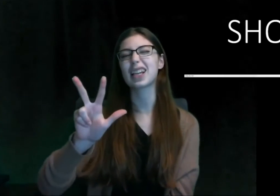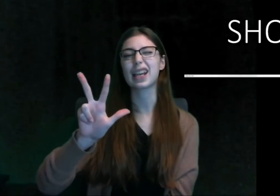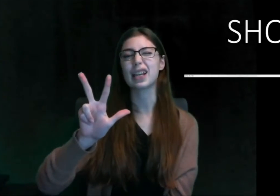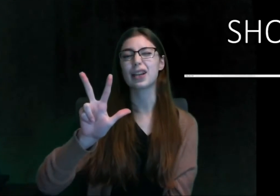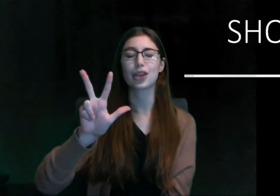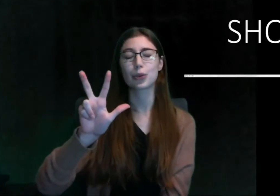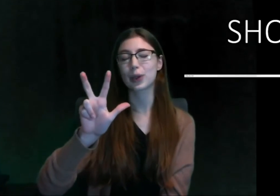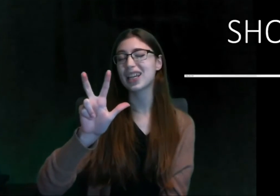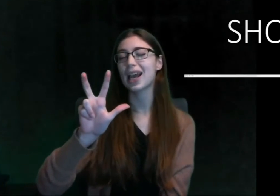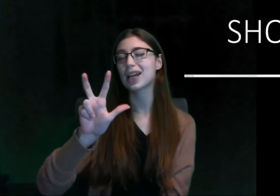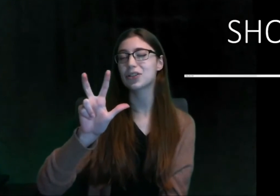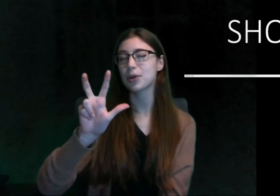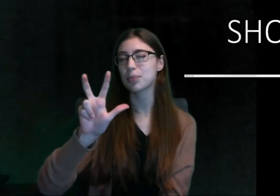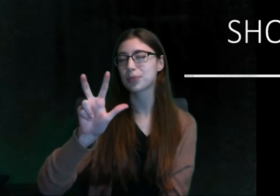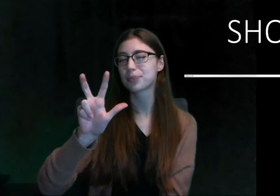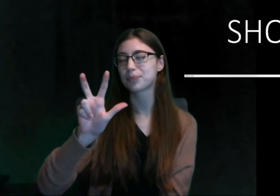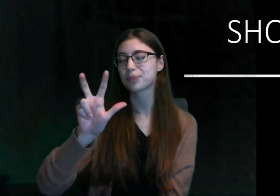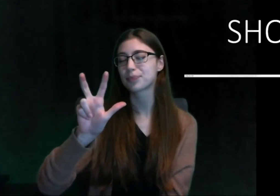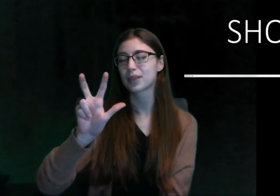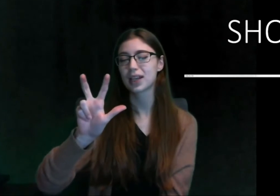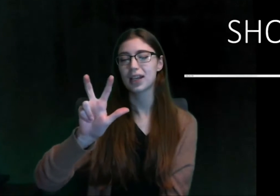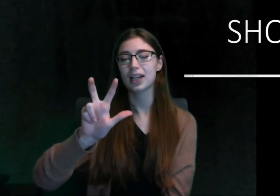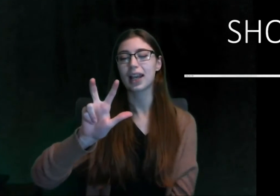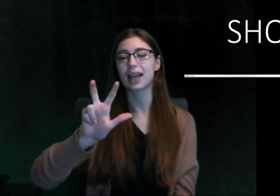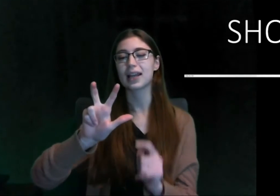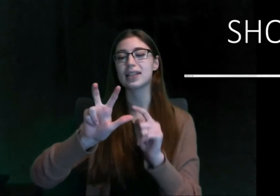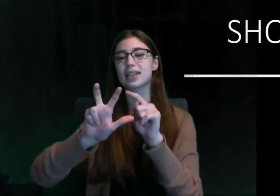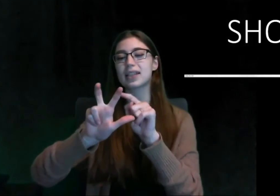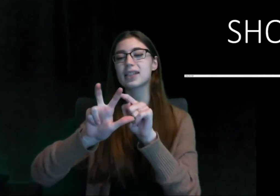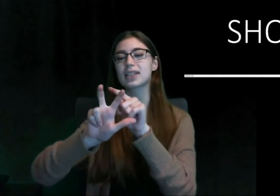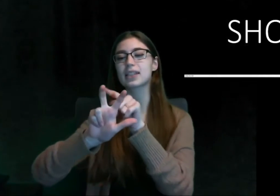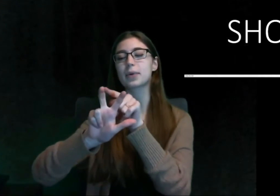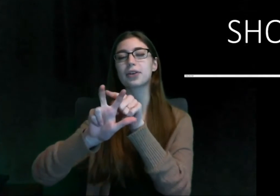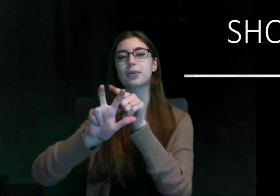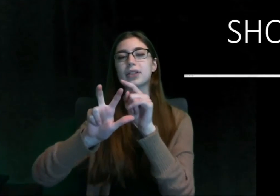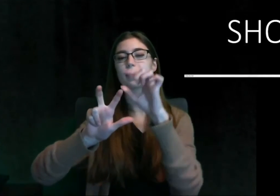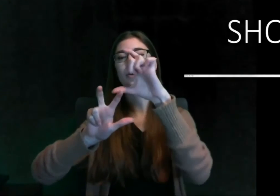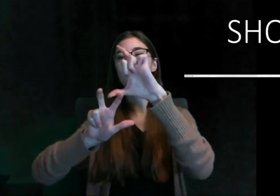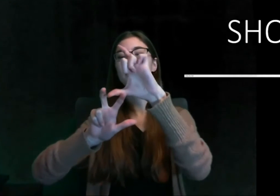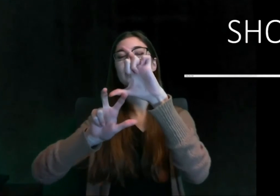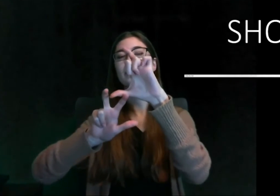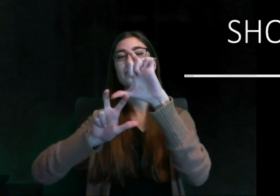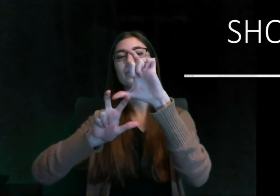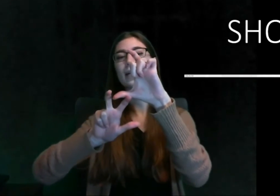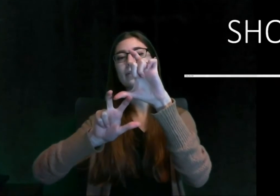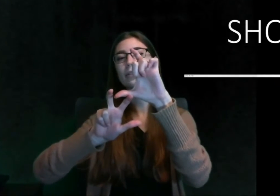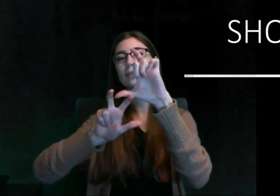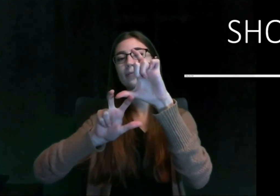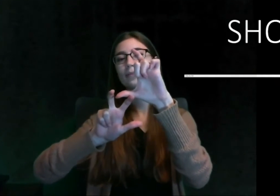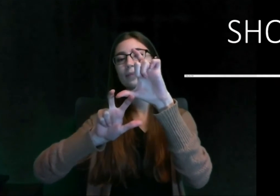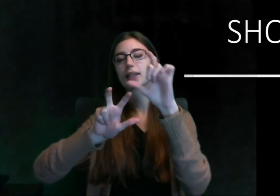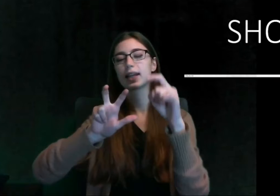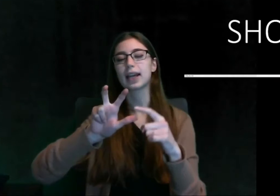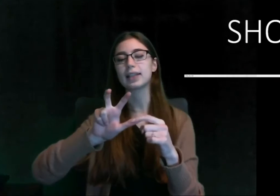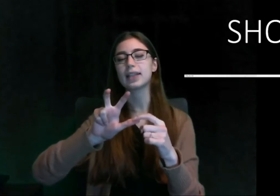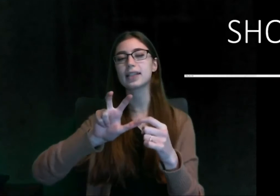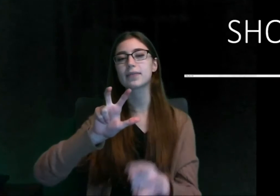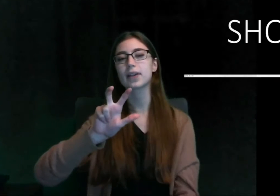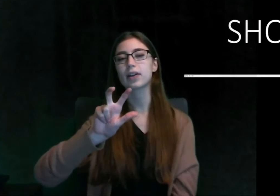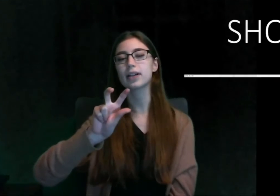a 3 hand shape, and this is where you're going to be holding the syringe. And this finger is going